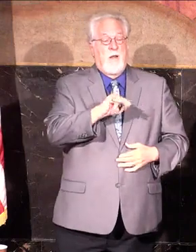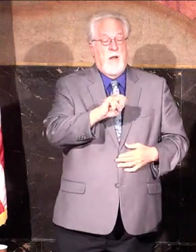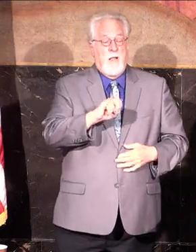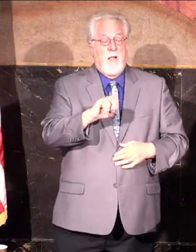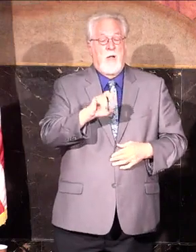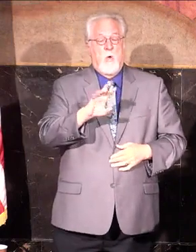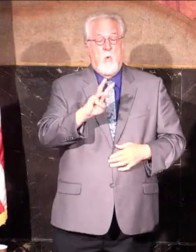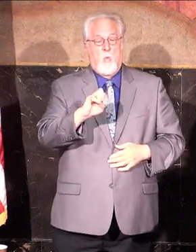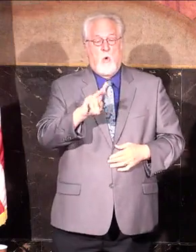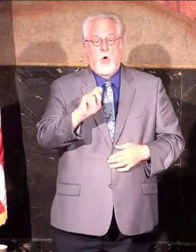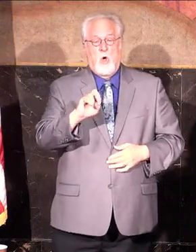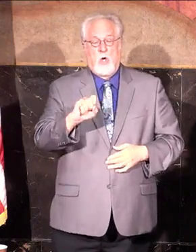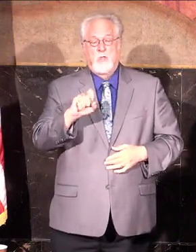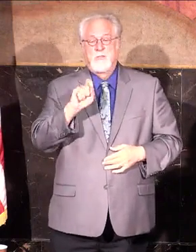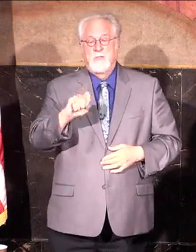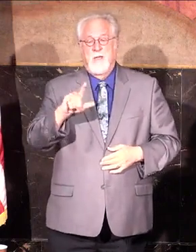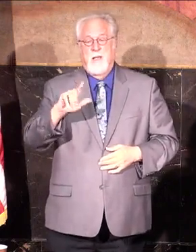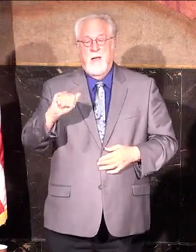frontlineworkers.la.gov,